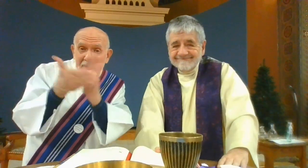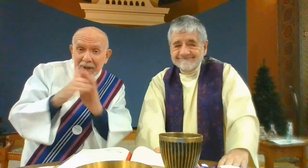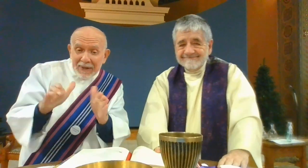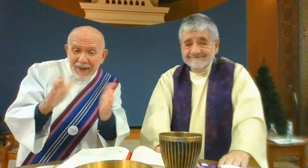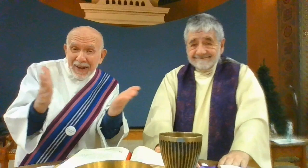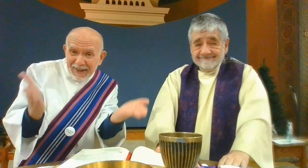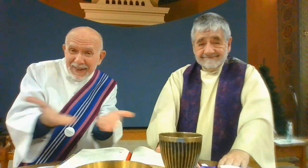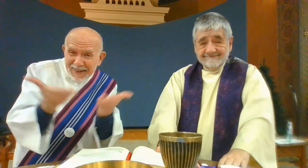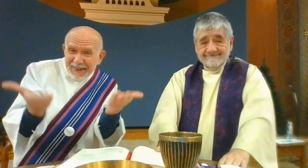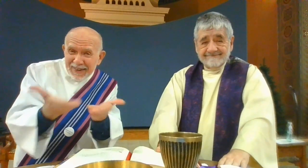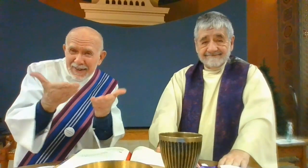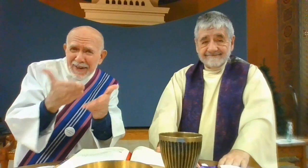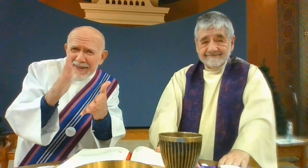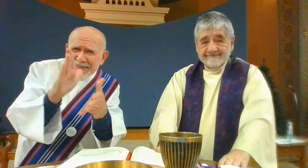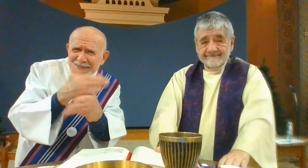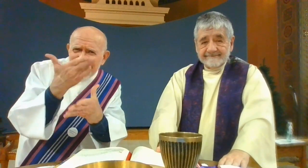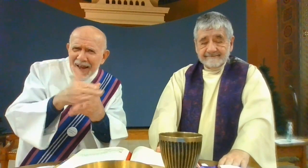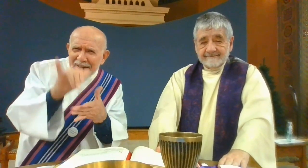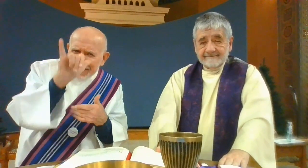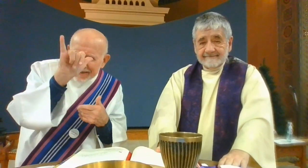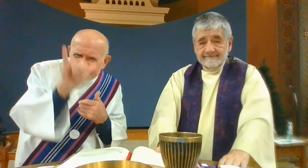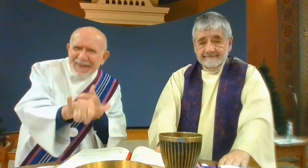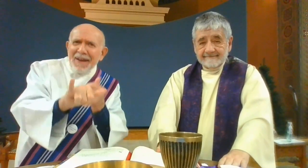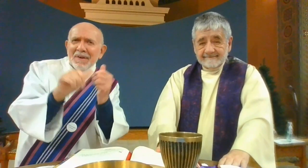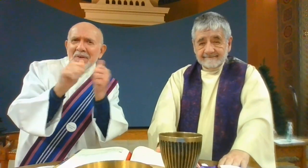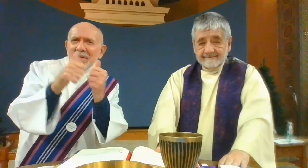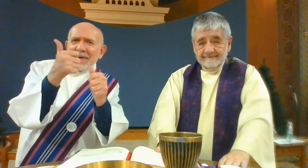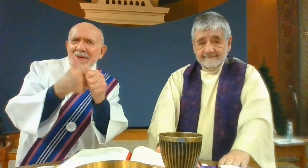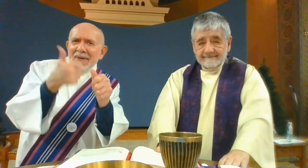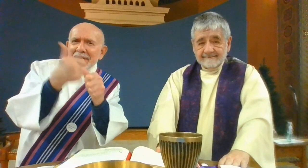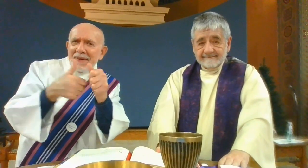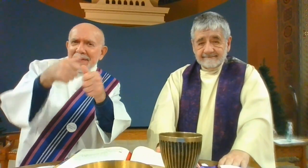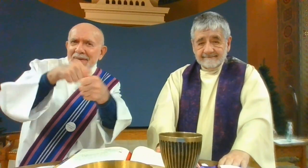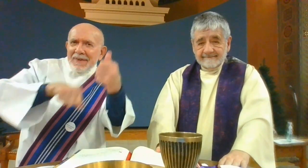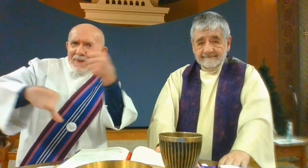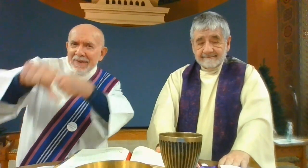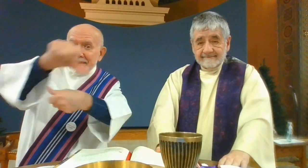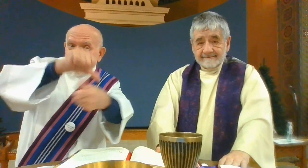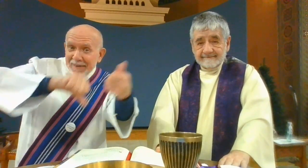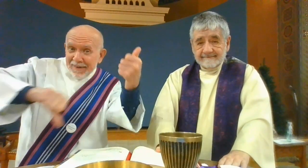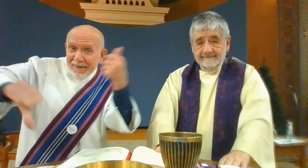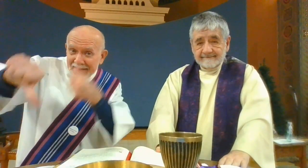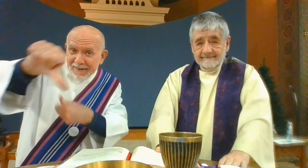Christ's peace is here share that peace with those around you